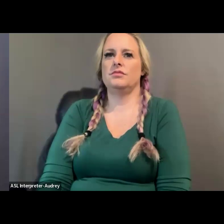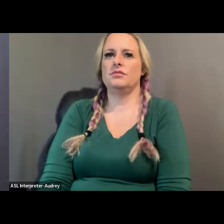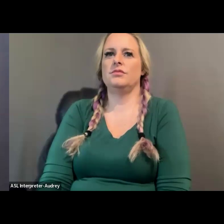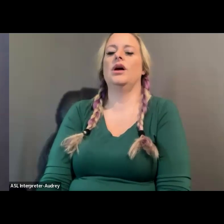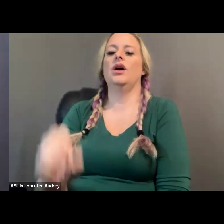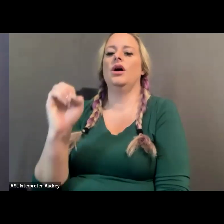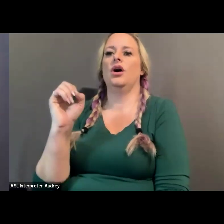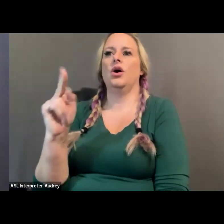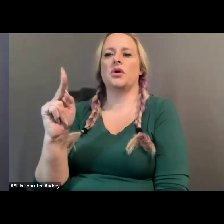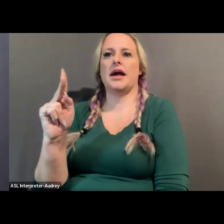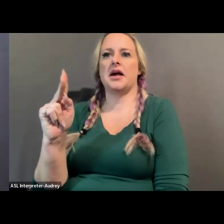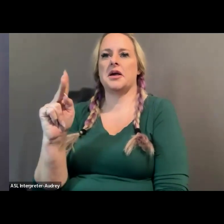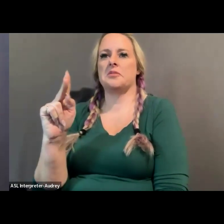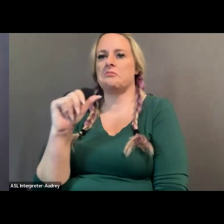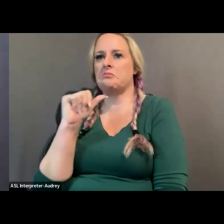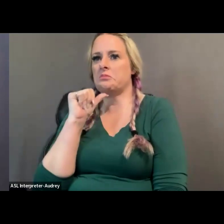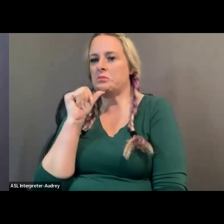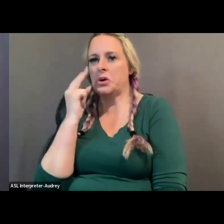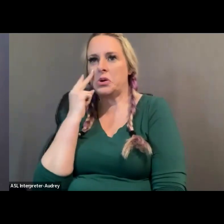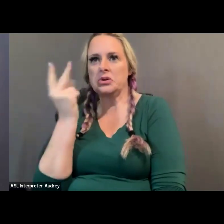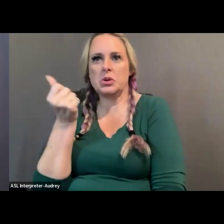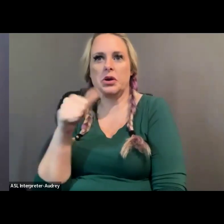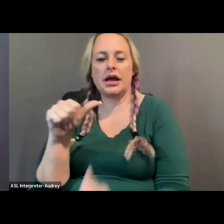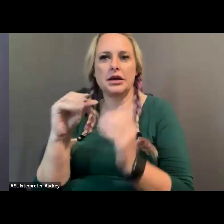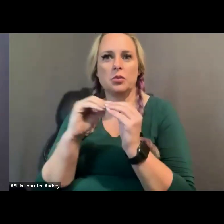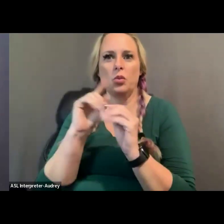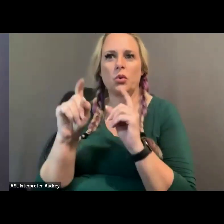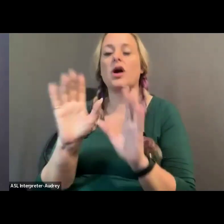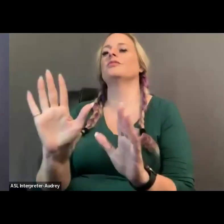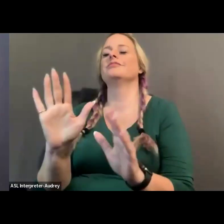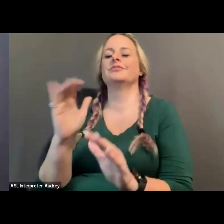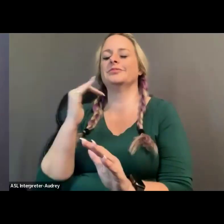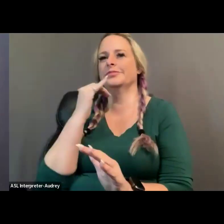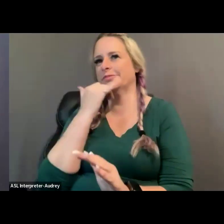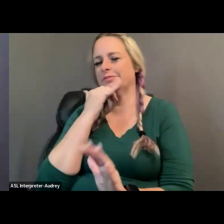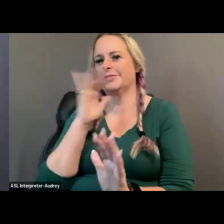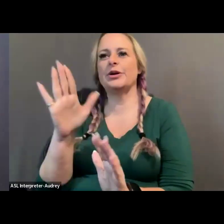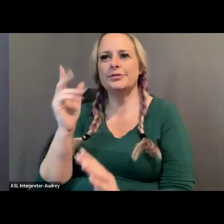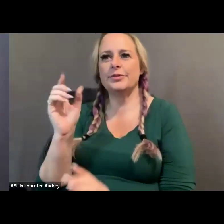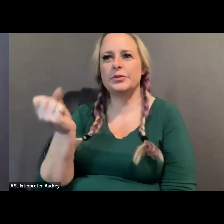there? Okay, I don't see any other questions in the chat. Oh, I lied. Okay, hold on.